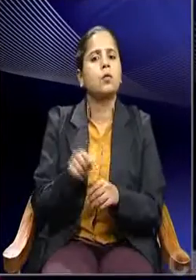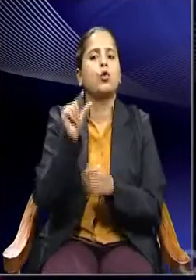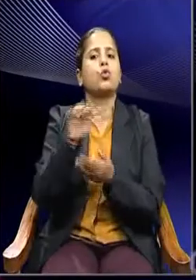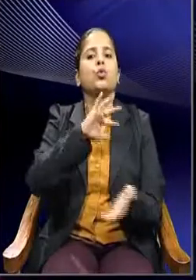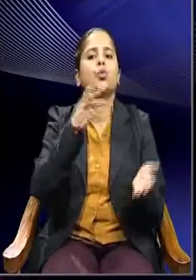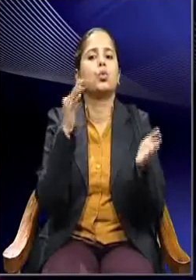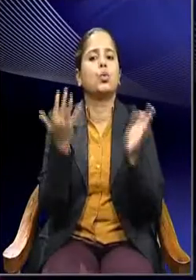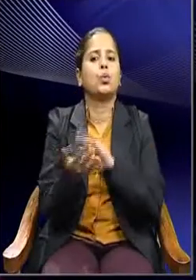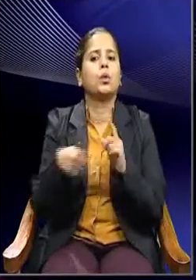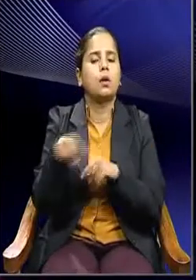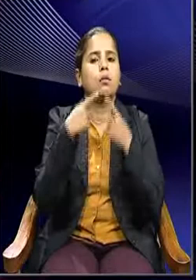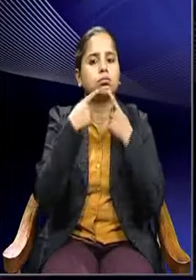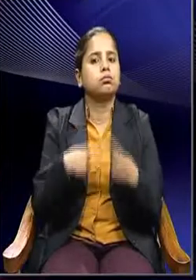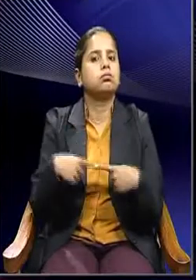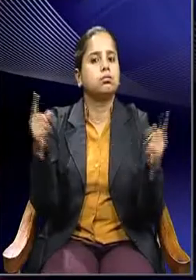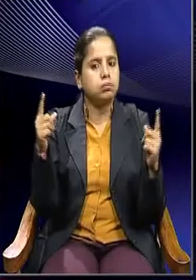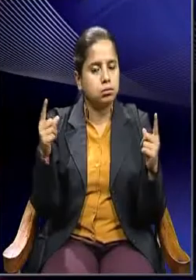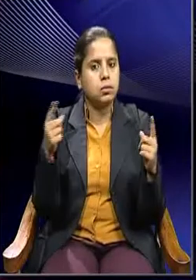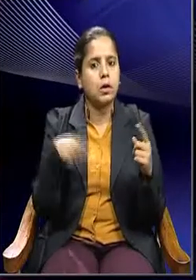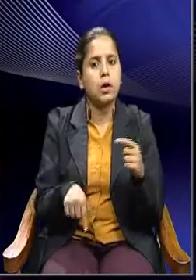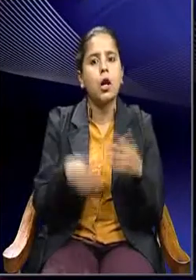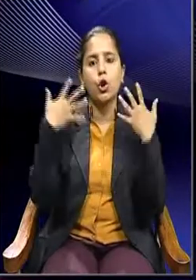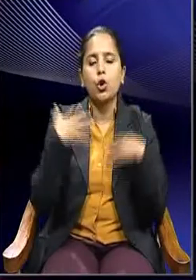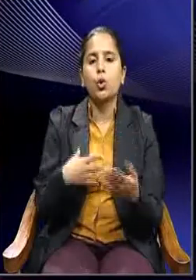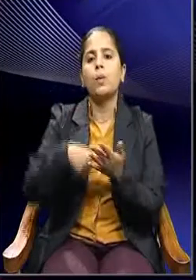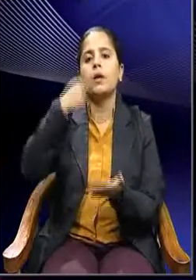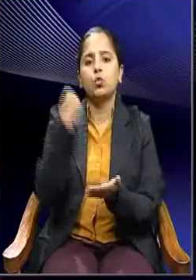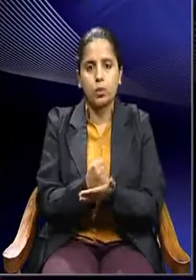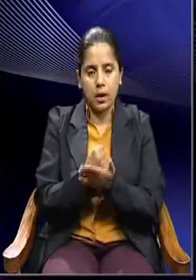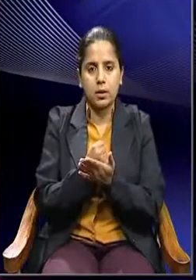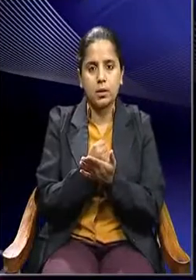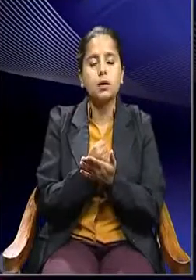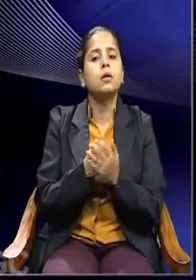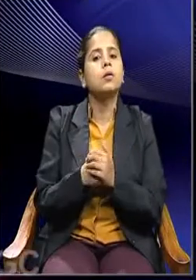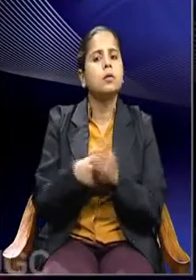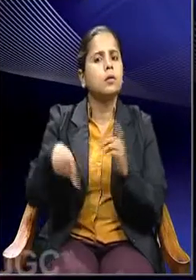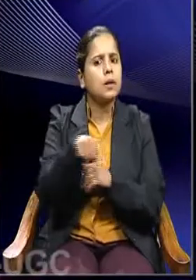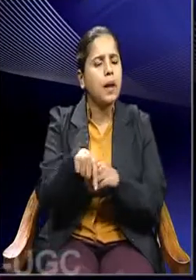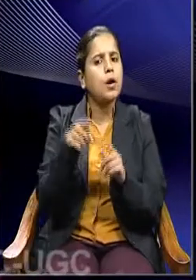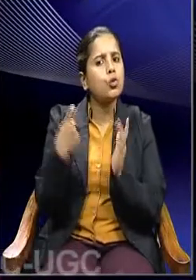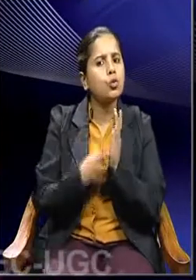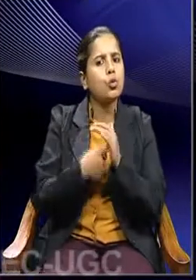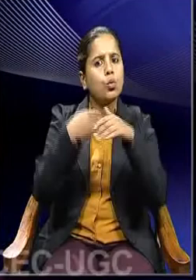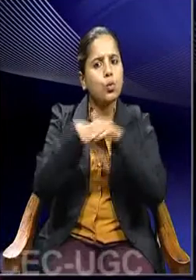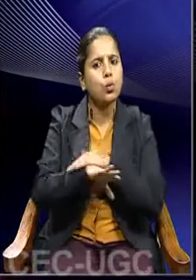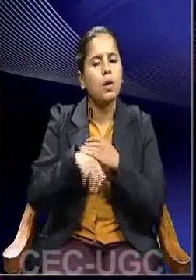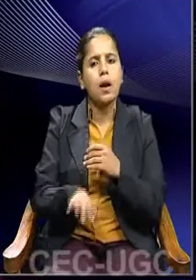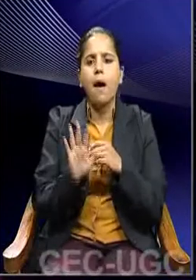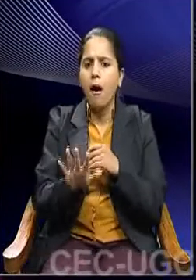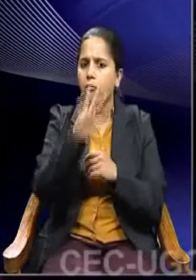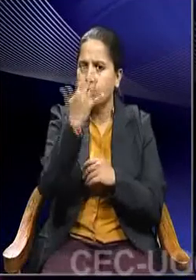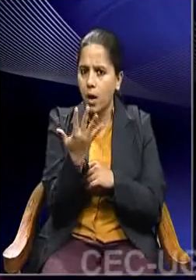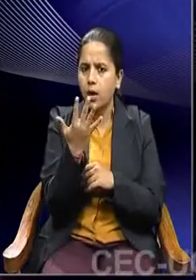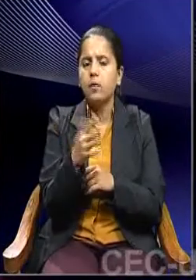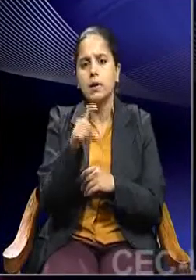Universal Declaration of Human Rights. And that principles 5, 7